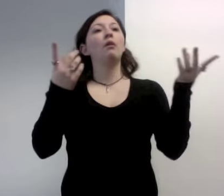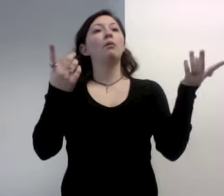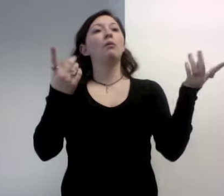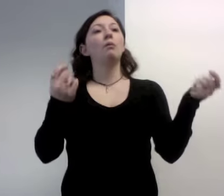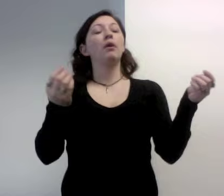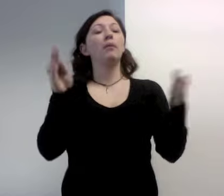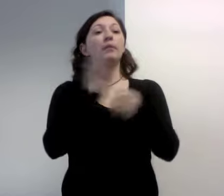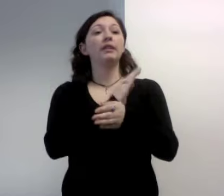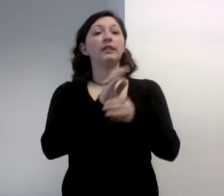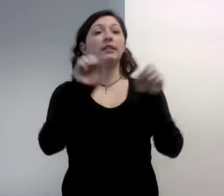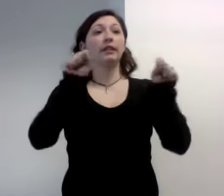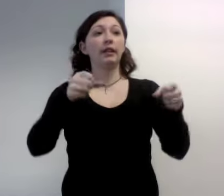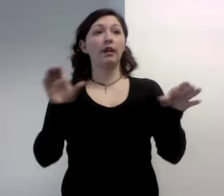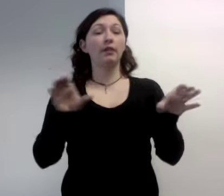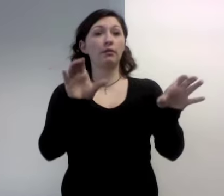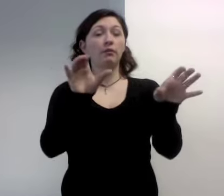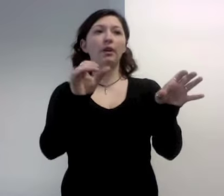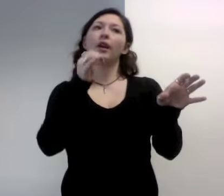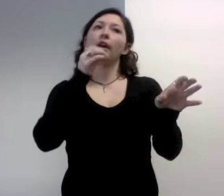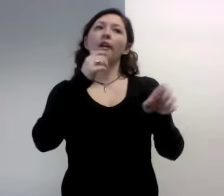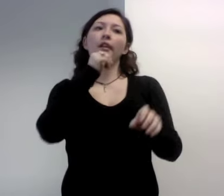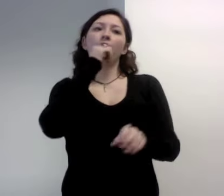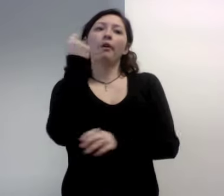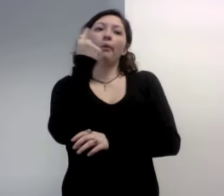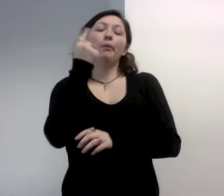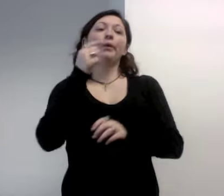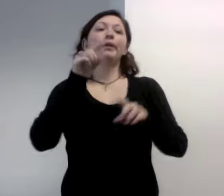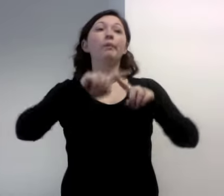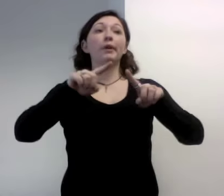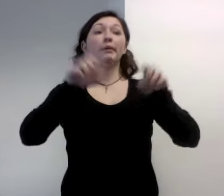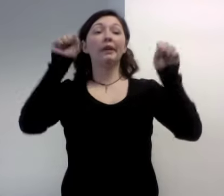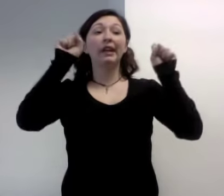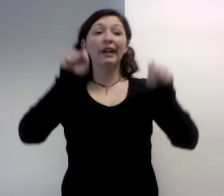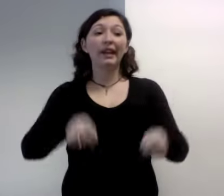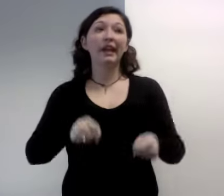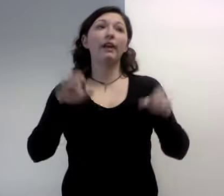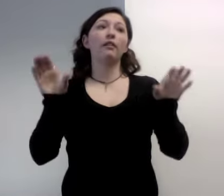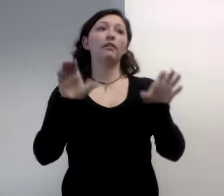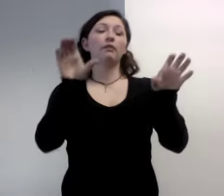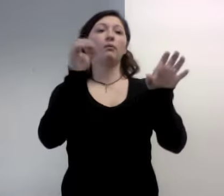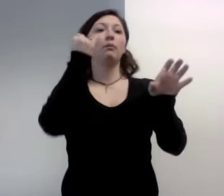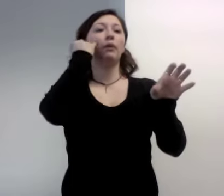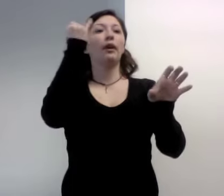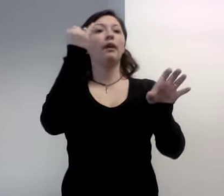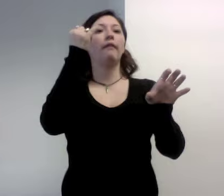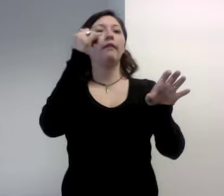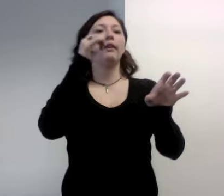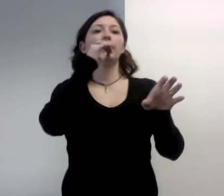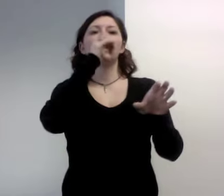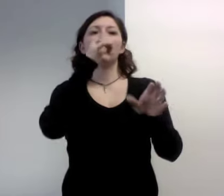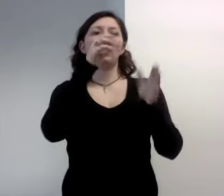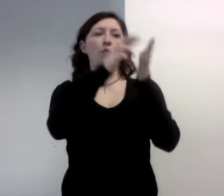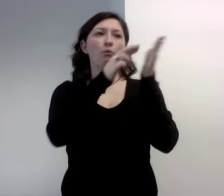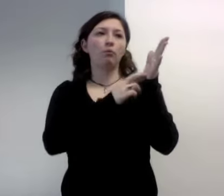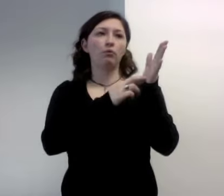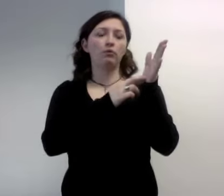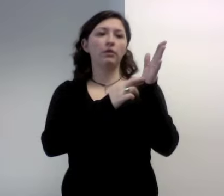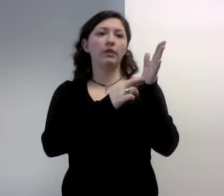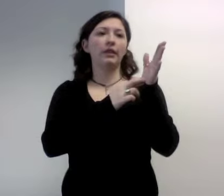can do. Not that they always do, but what they can do if there is no regulation and there is no